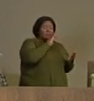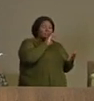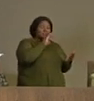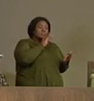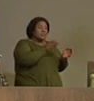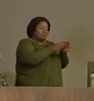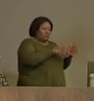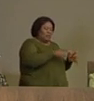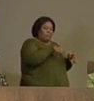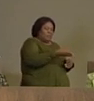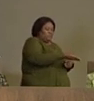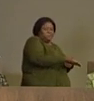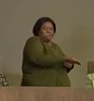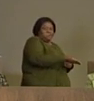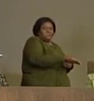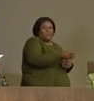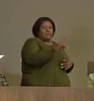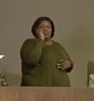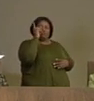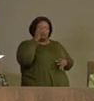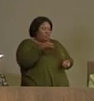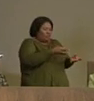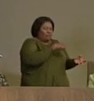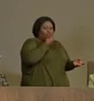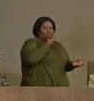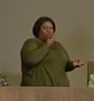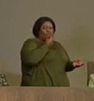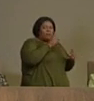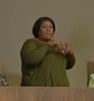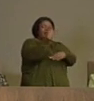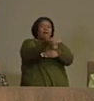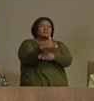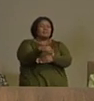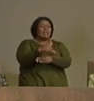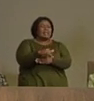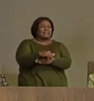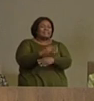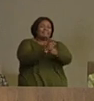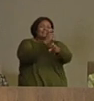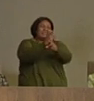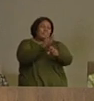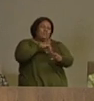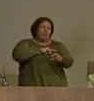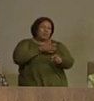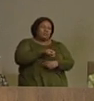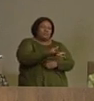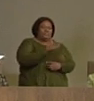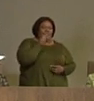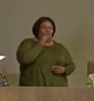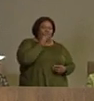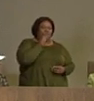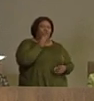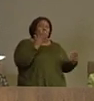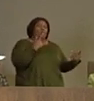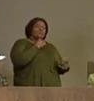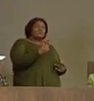with our teachers serving food. So outside the school infrastructure, there's no possibility for us to feed, except we are reopening schools, say